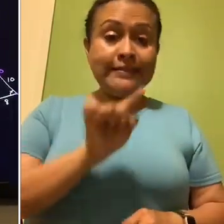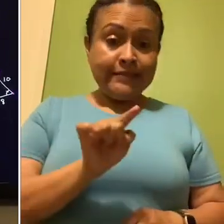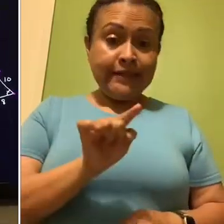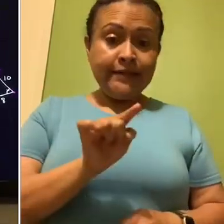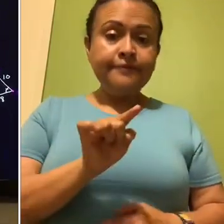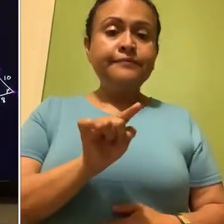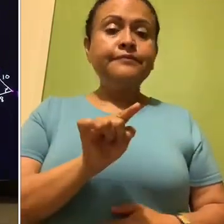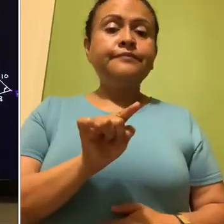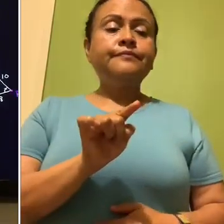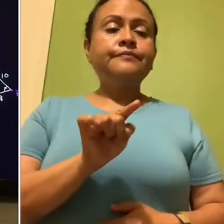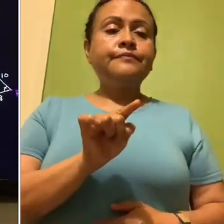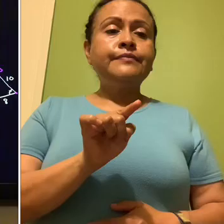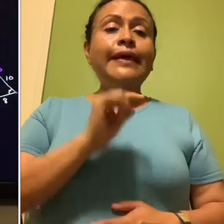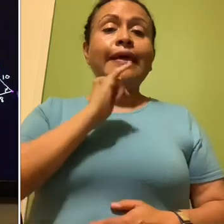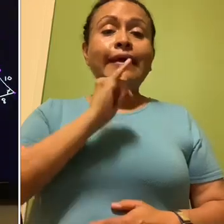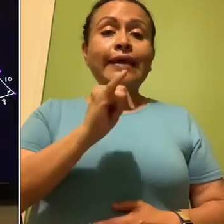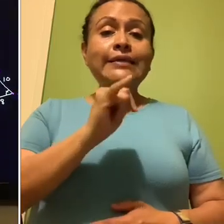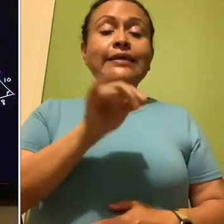XYZ